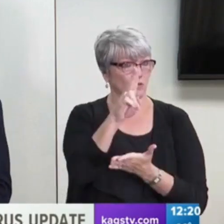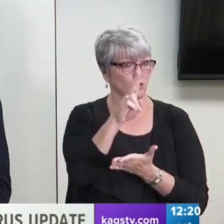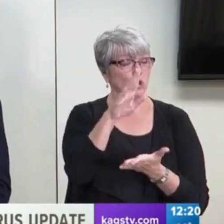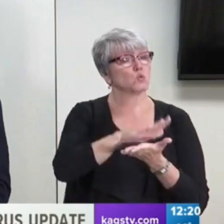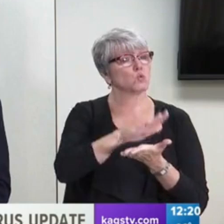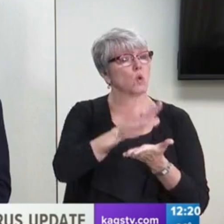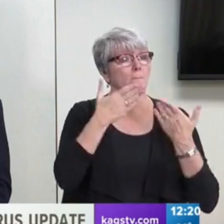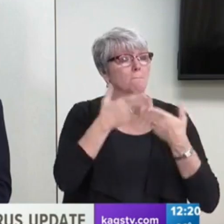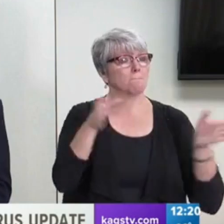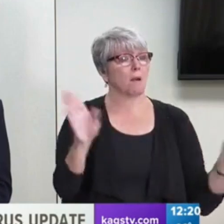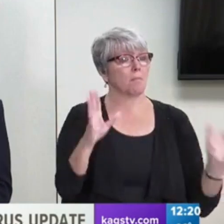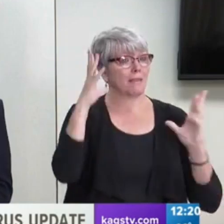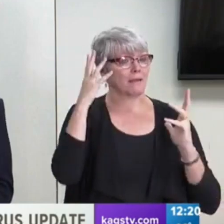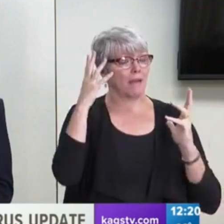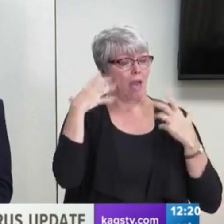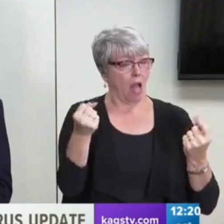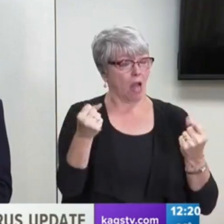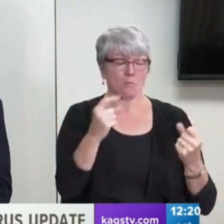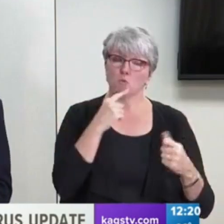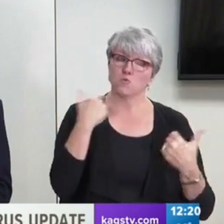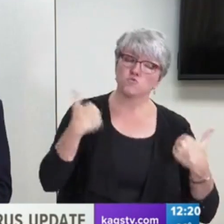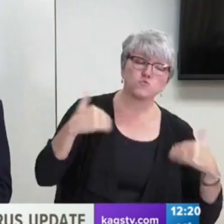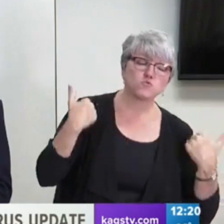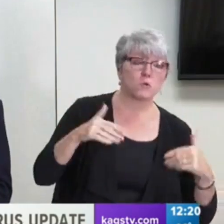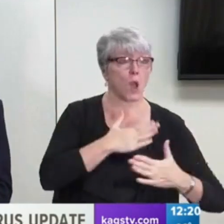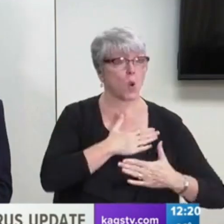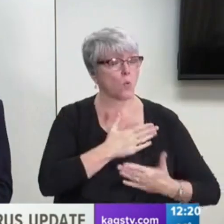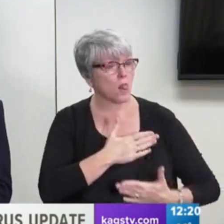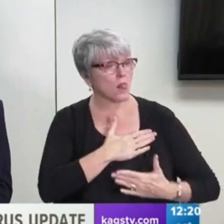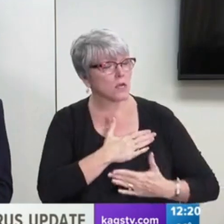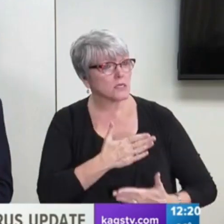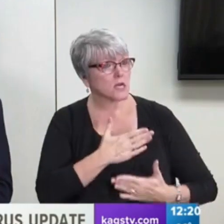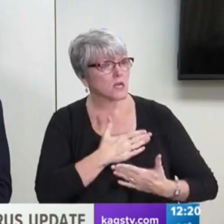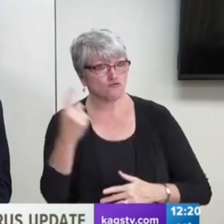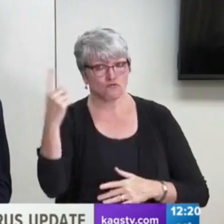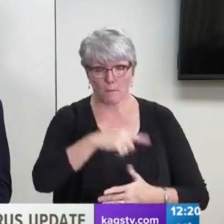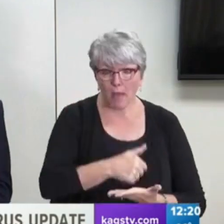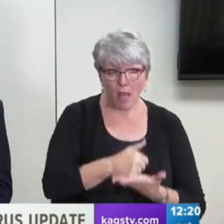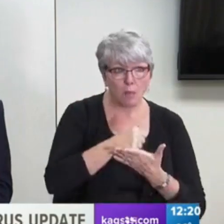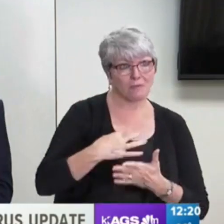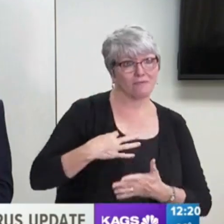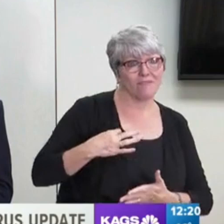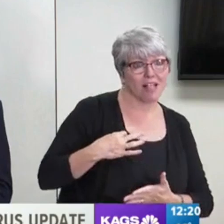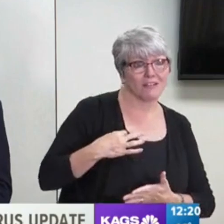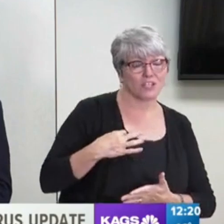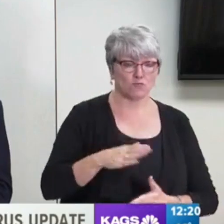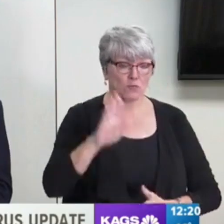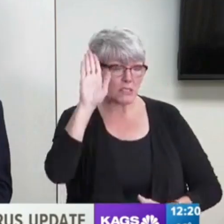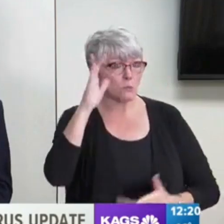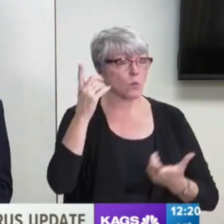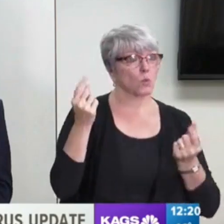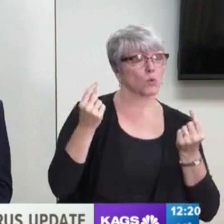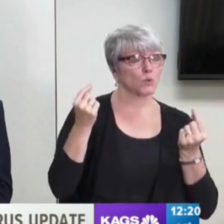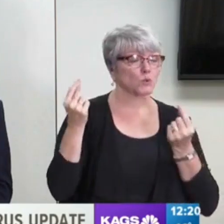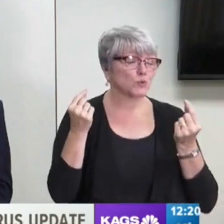of Public Health has been outstanding in their willingness to come and help, volunteer, raise their hand. What can